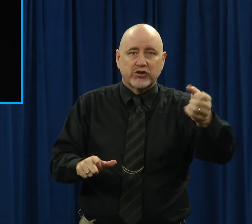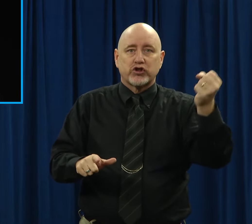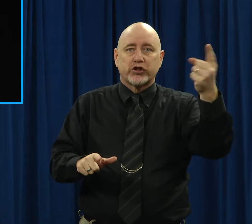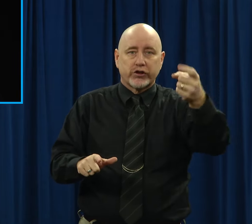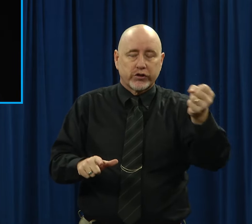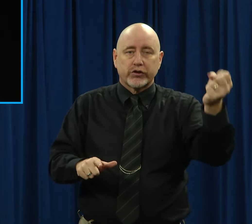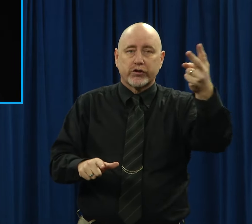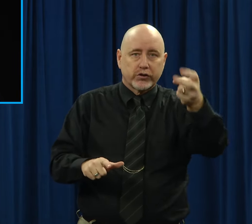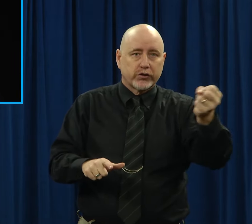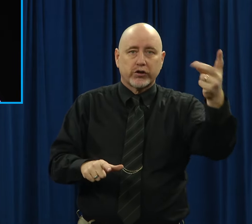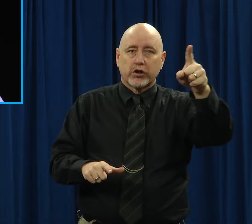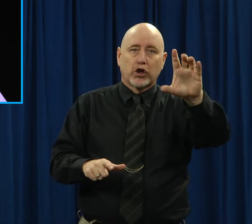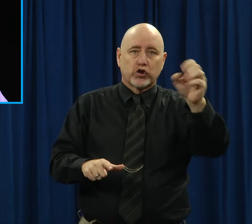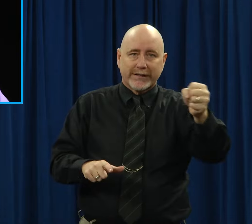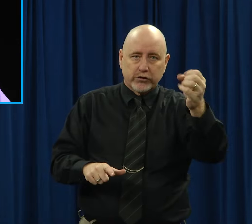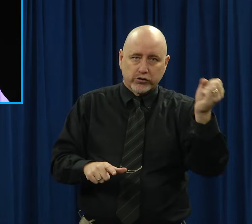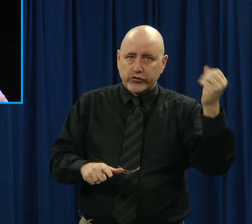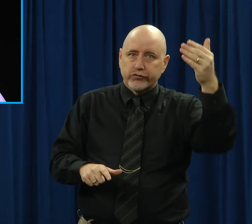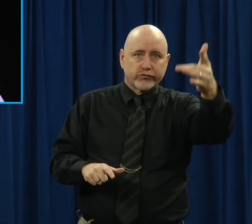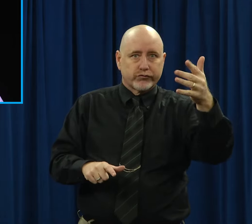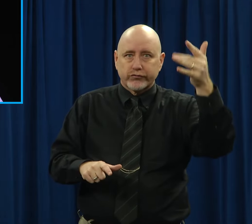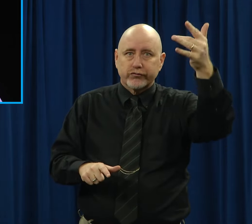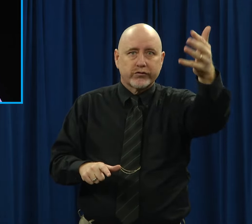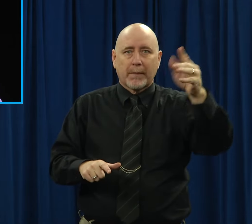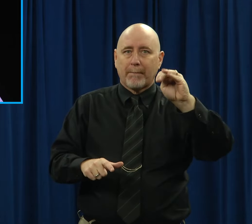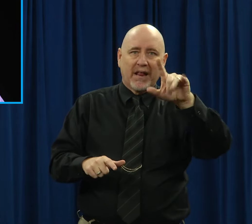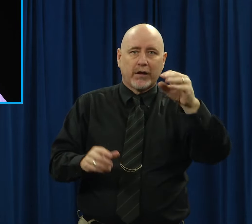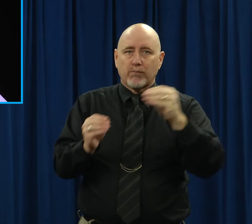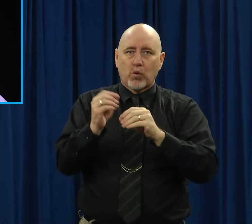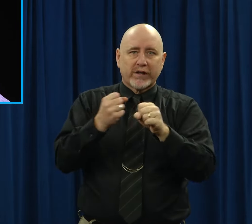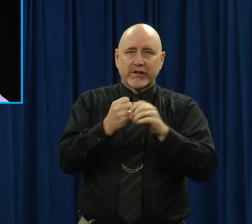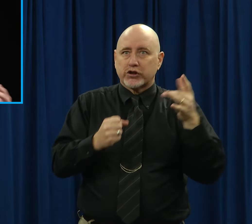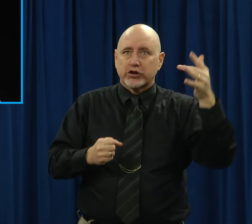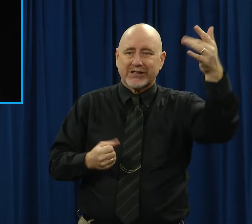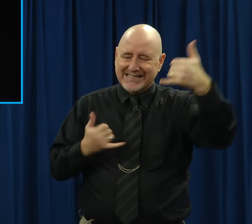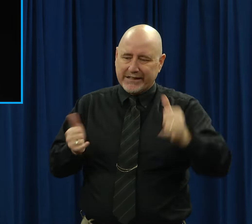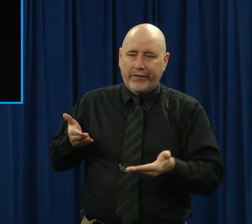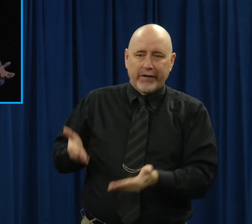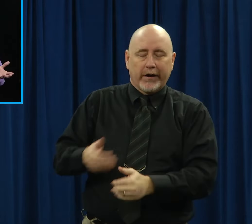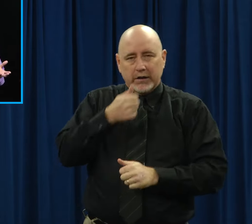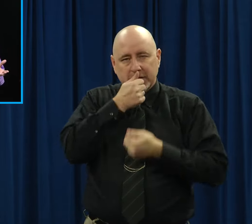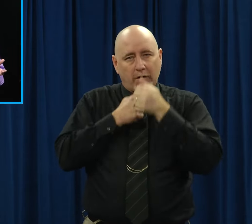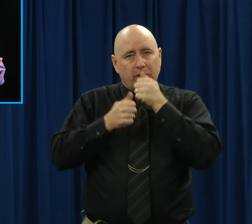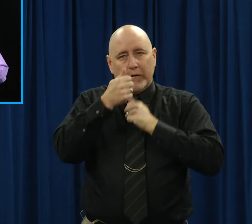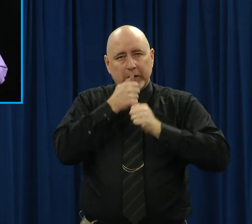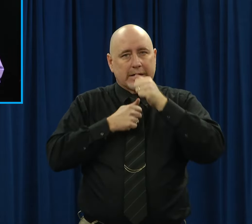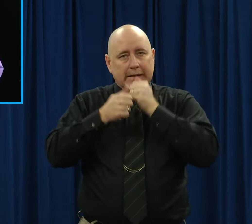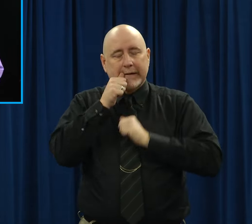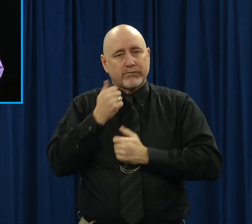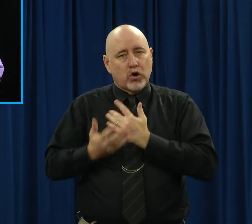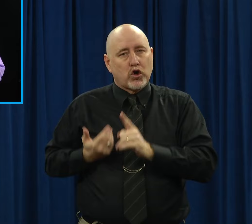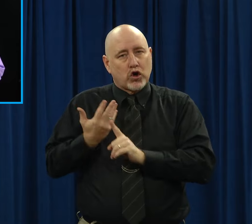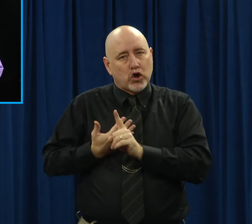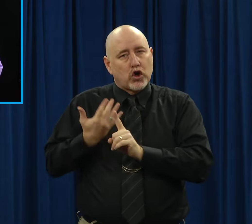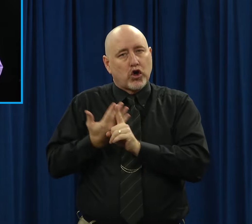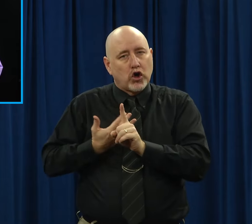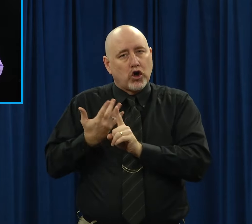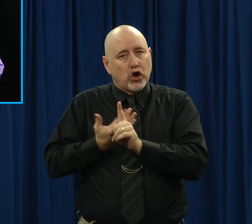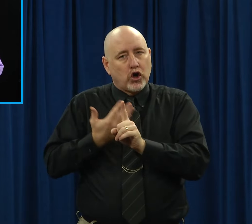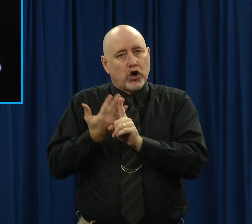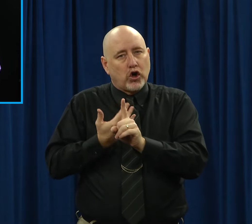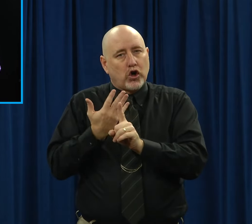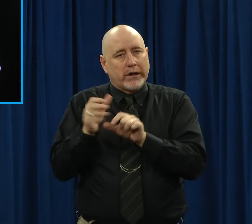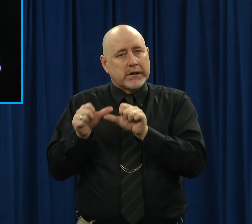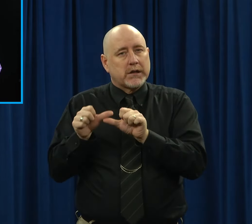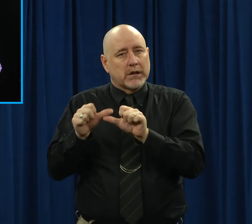the next day and the next year and the next 100 years and a million years from now, he will still be suffering and burning